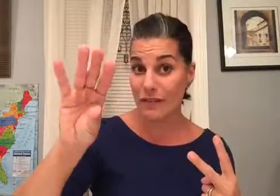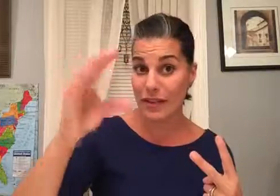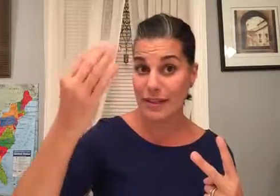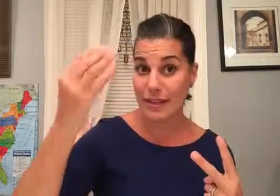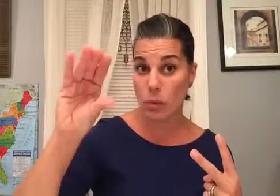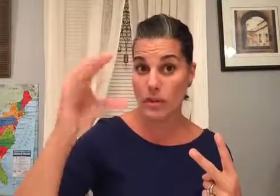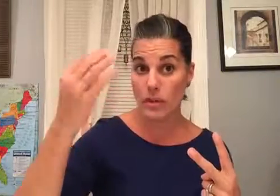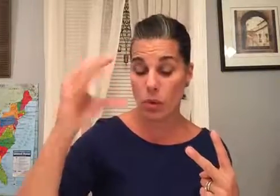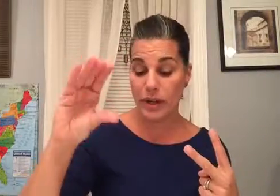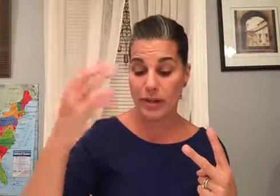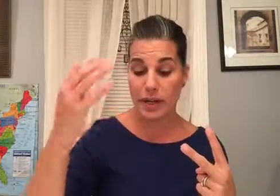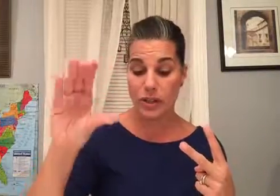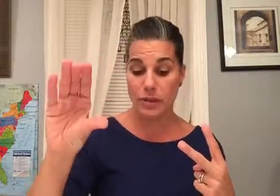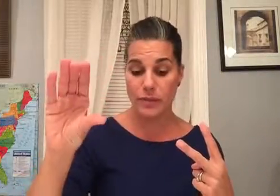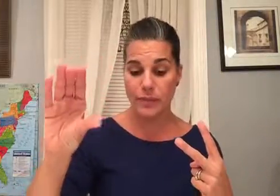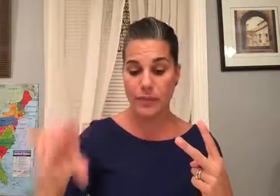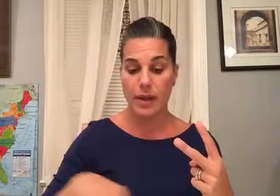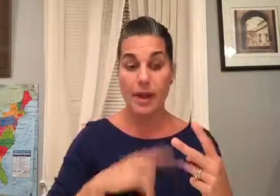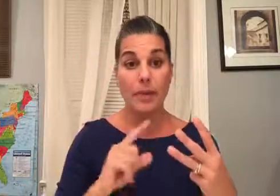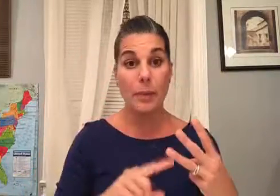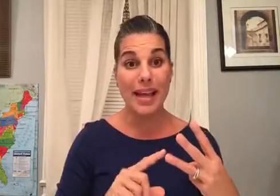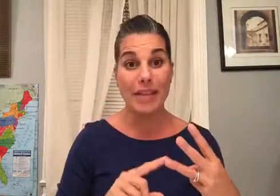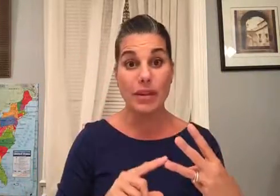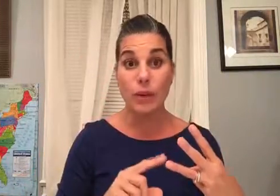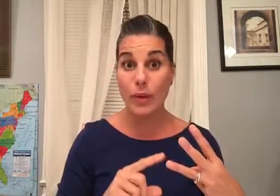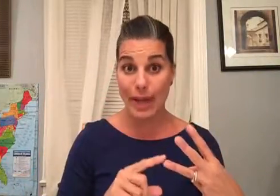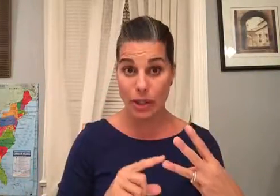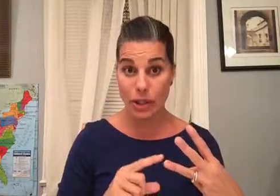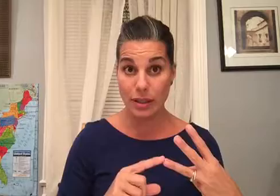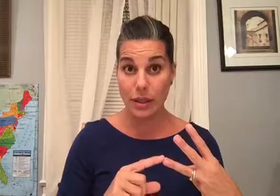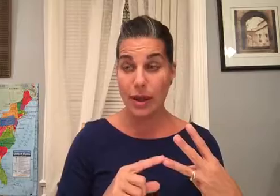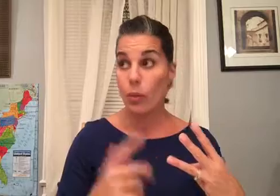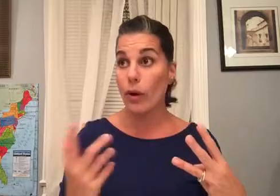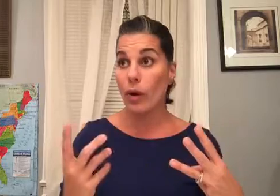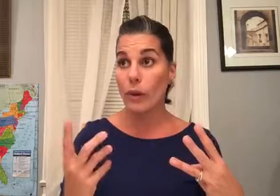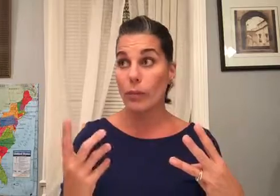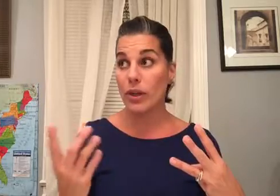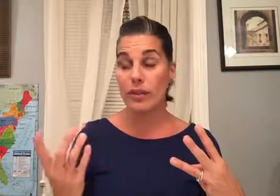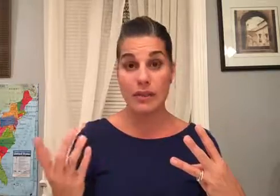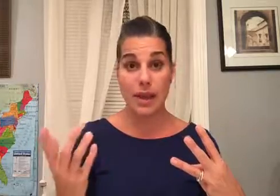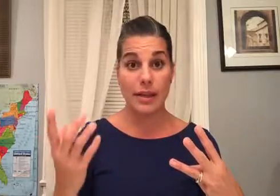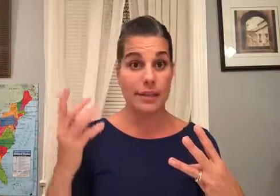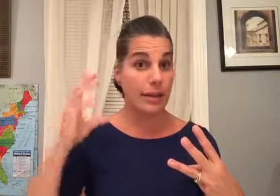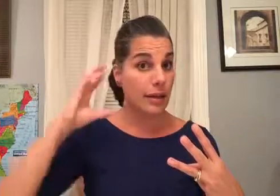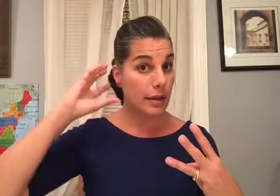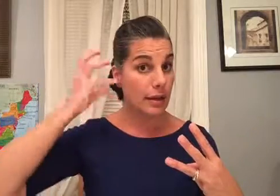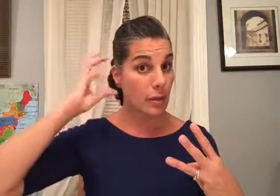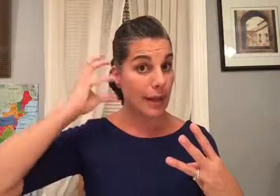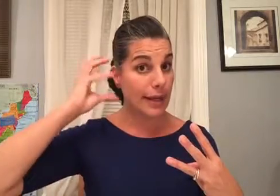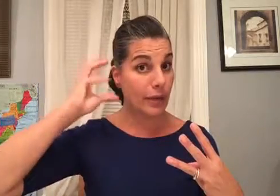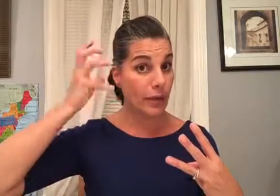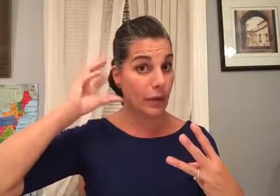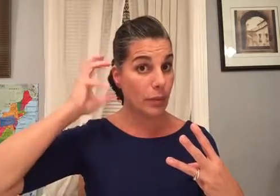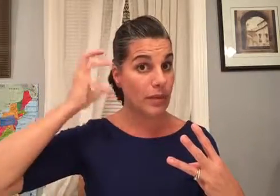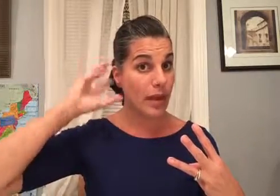it facing? What's the orientation? Then we have the location. Where are we putting the sign? Is it near my ear, like we sign